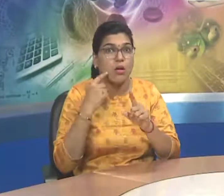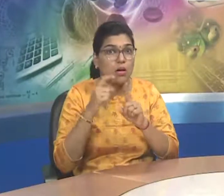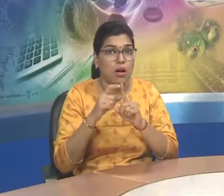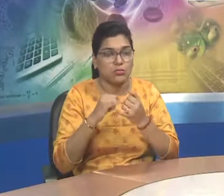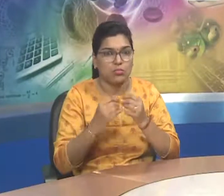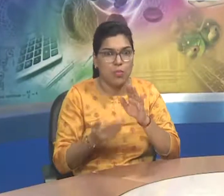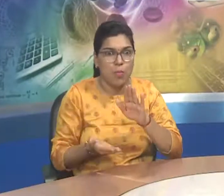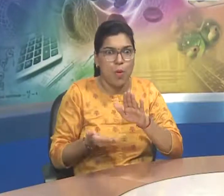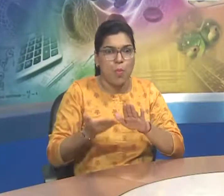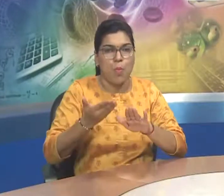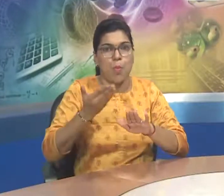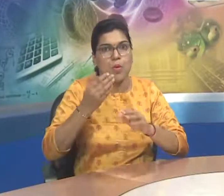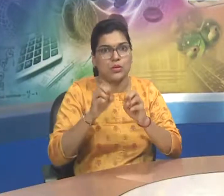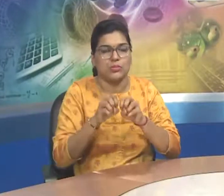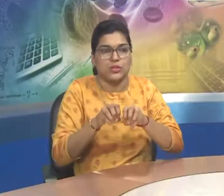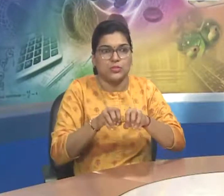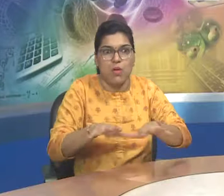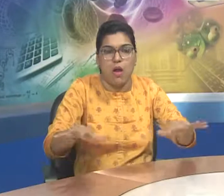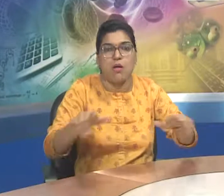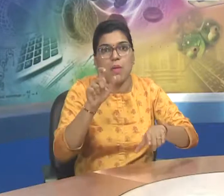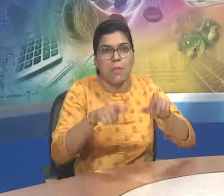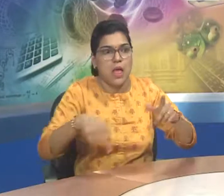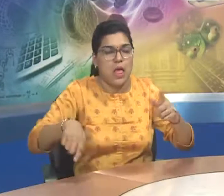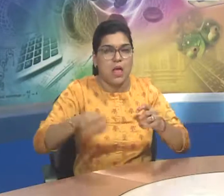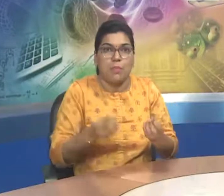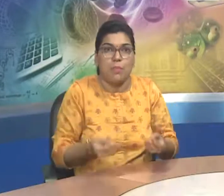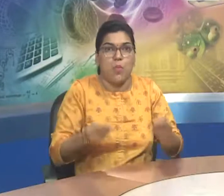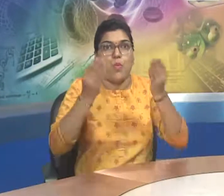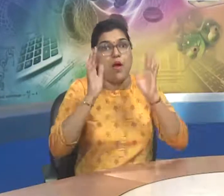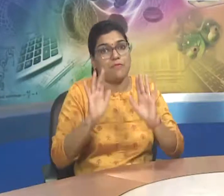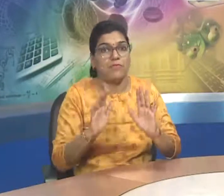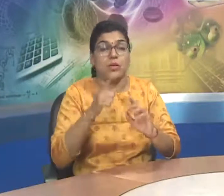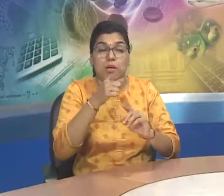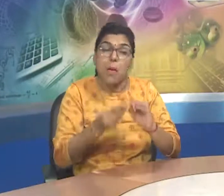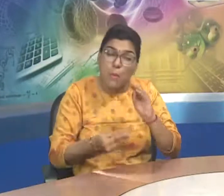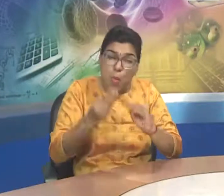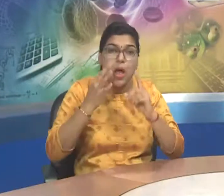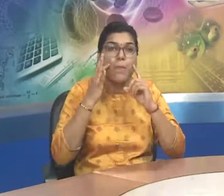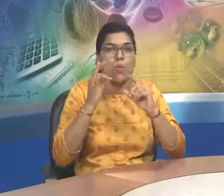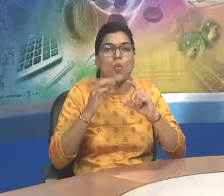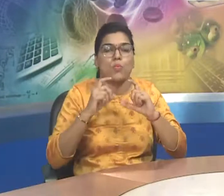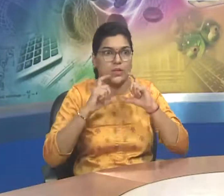greater effect on the population